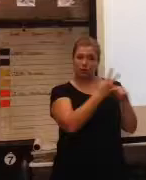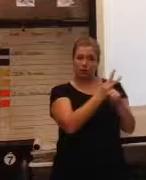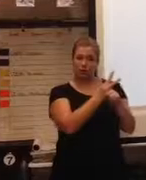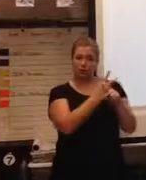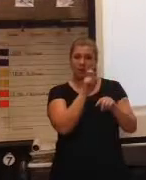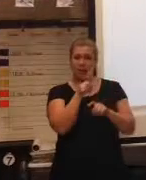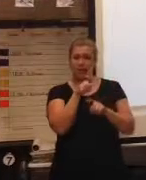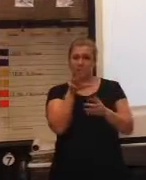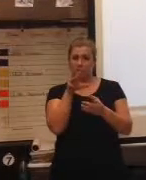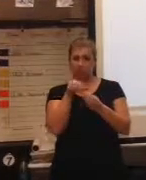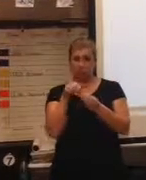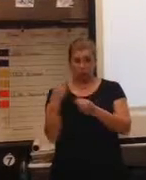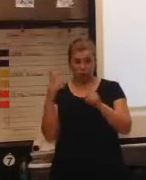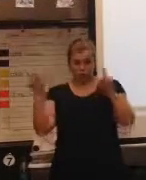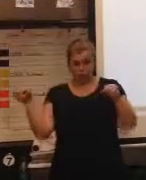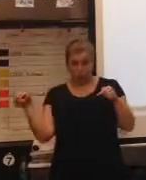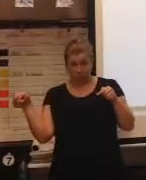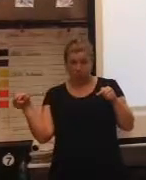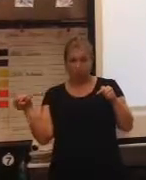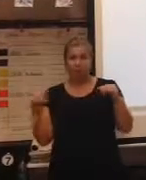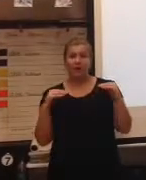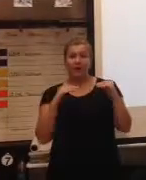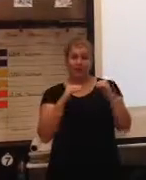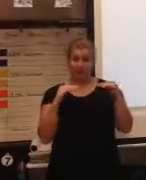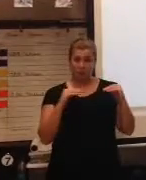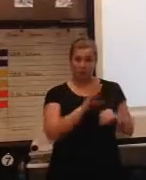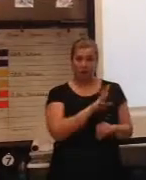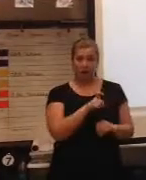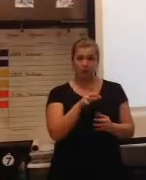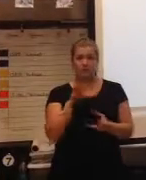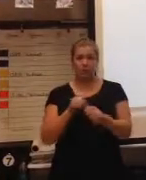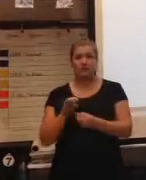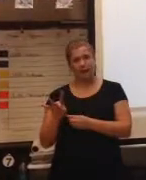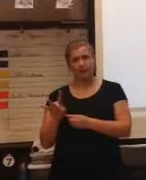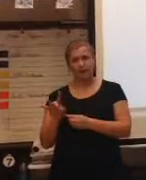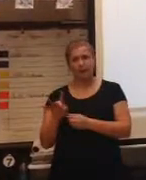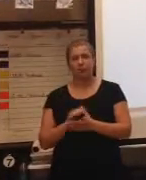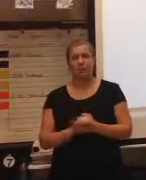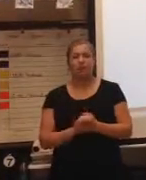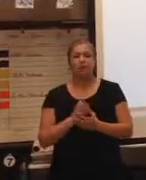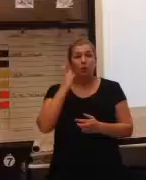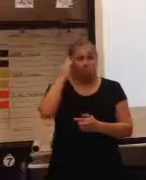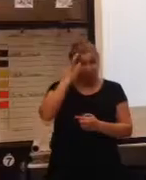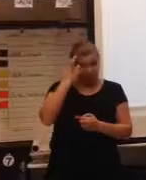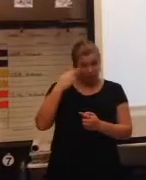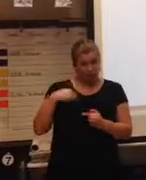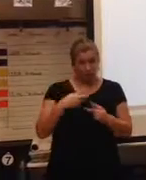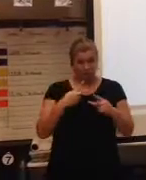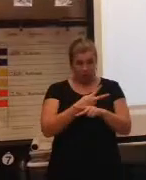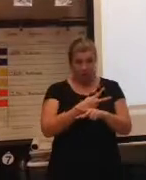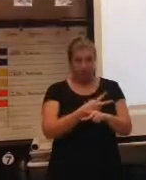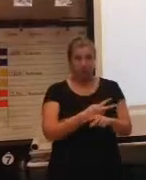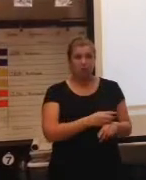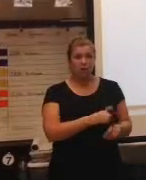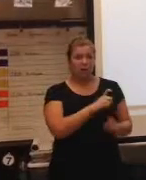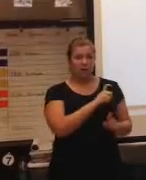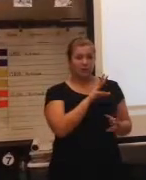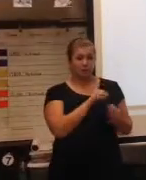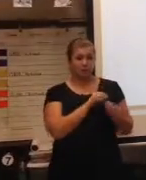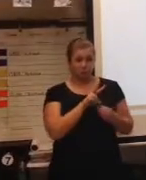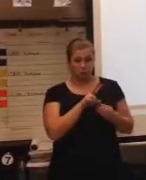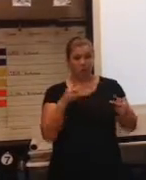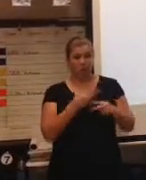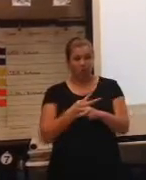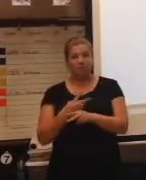2 is equal to 4x plus 8. This is because we are multiplying x plus 2 times